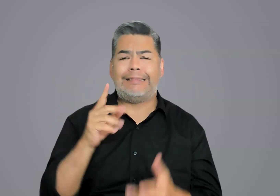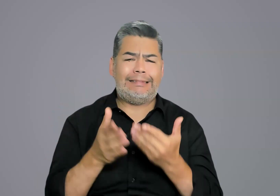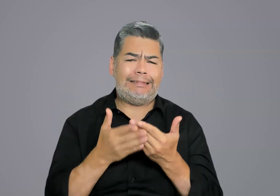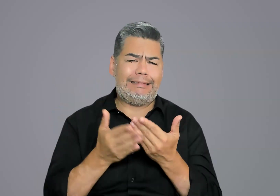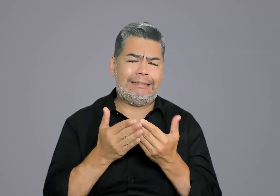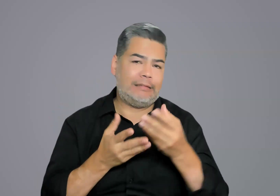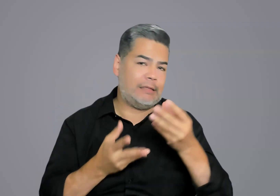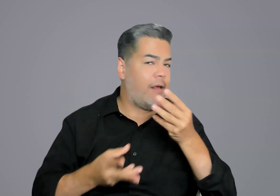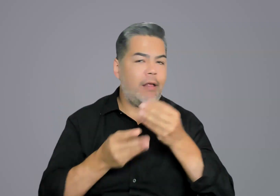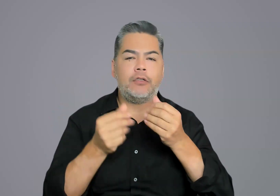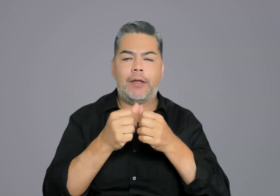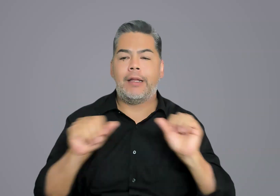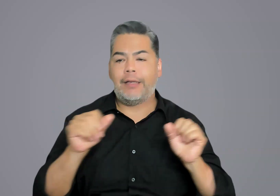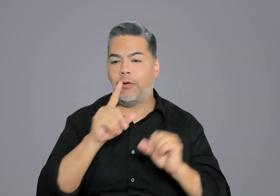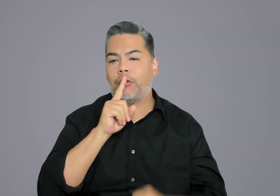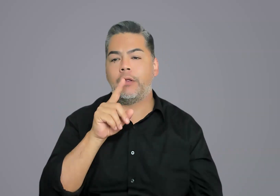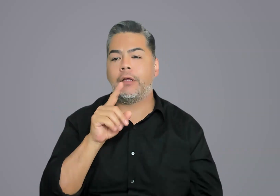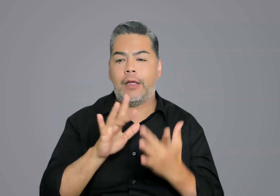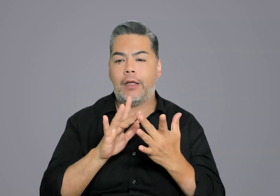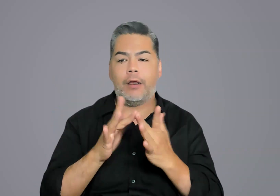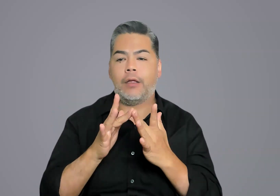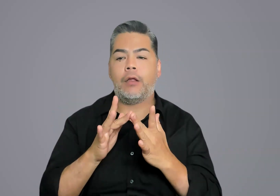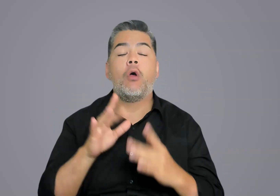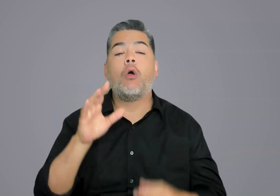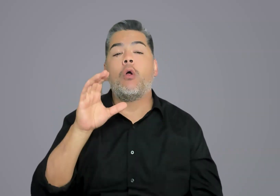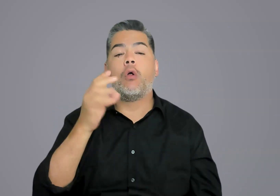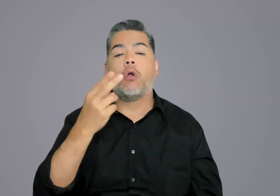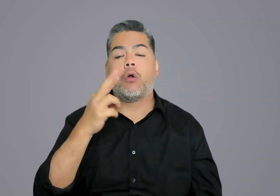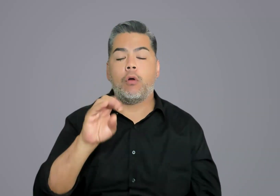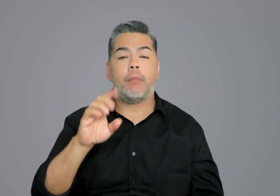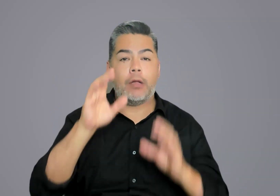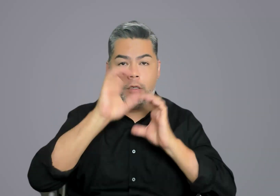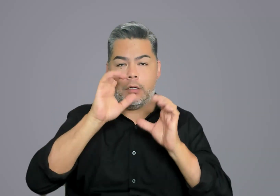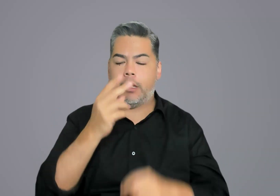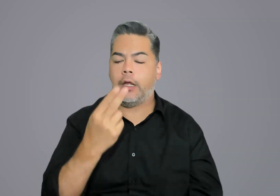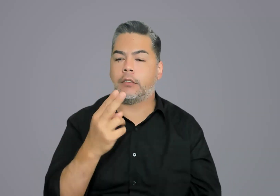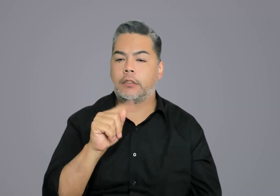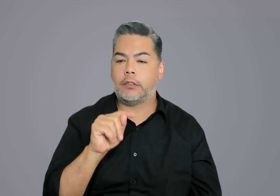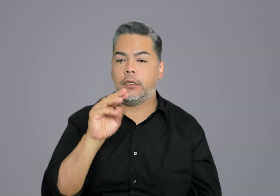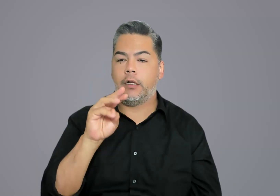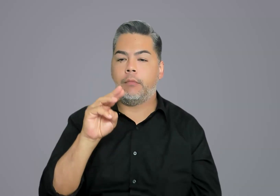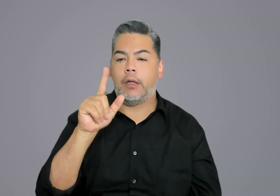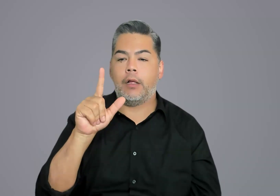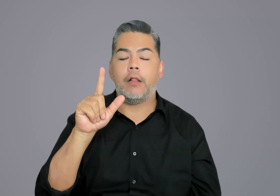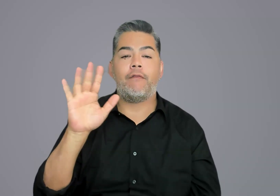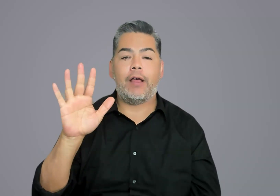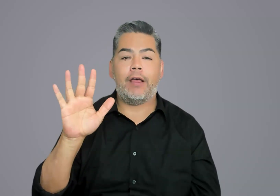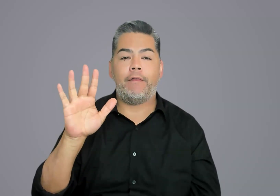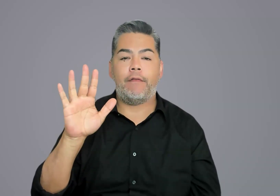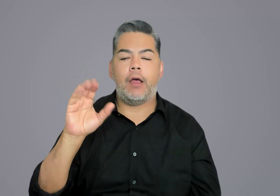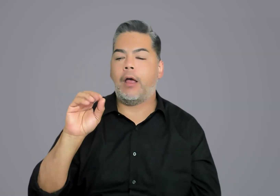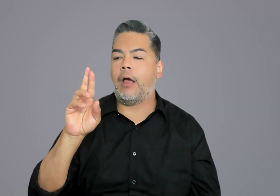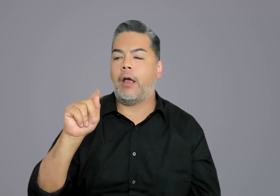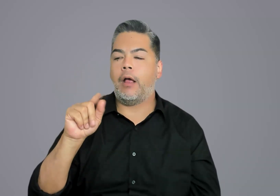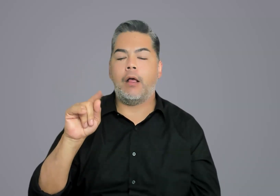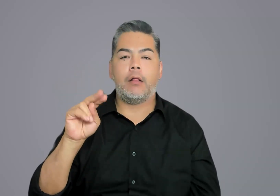web browser. I'm using Chrome here. I searched for HTML5 outliner. You can see it appears